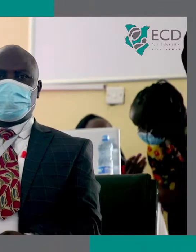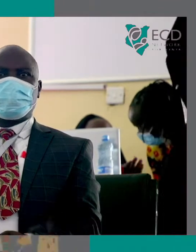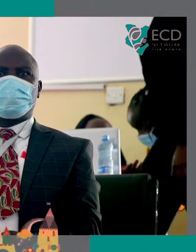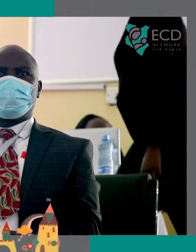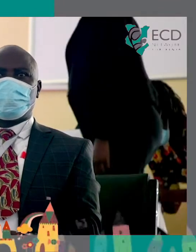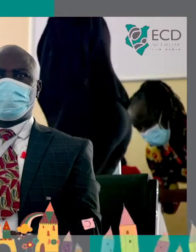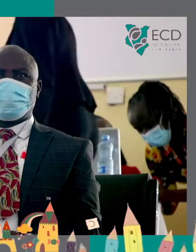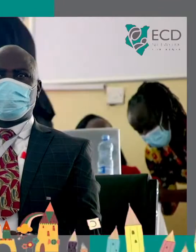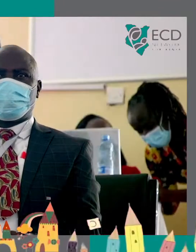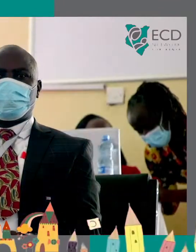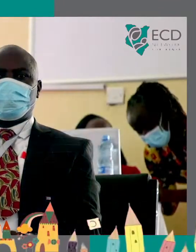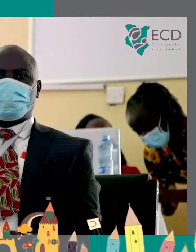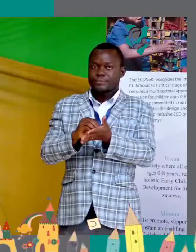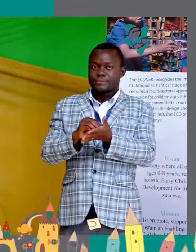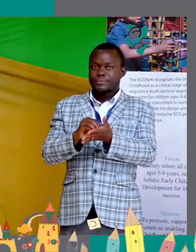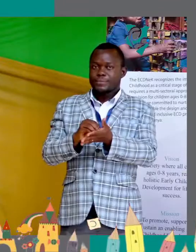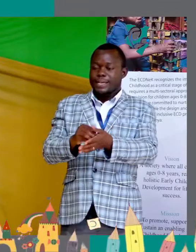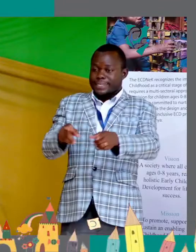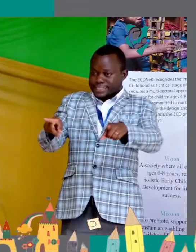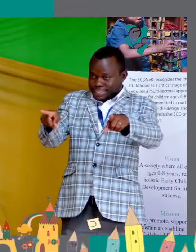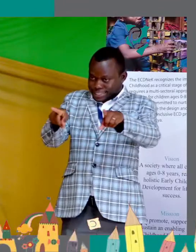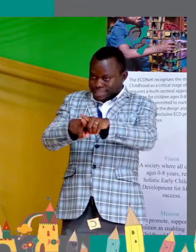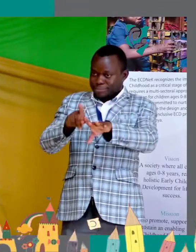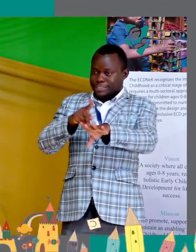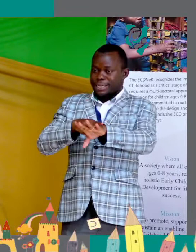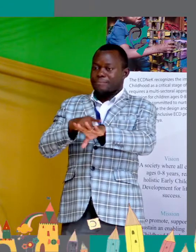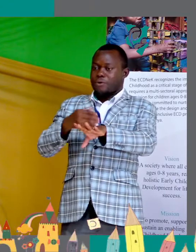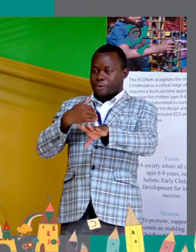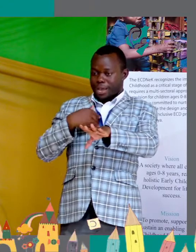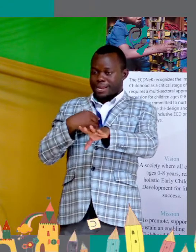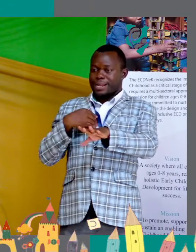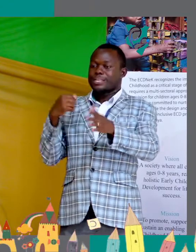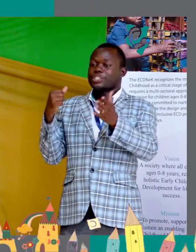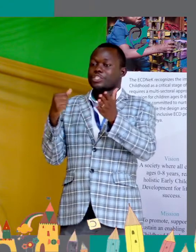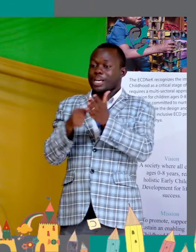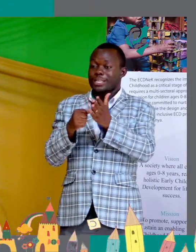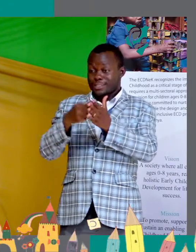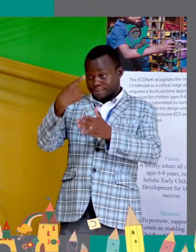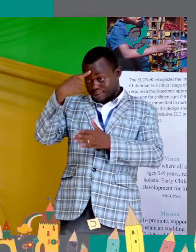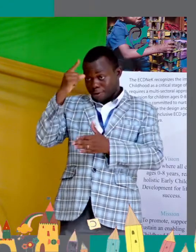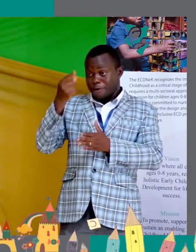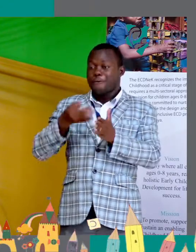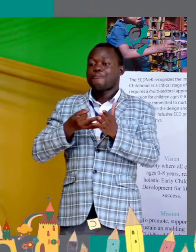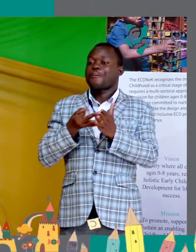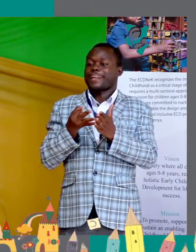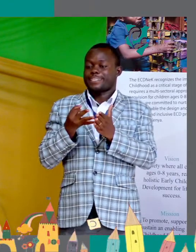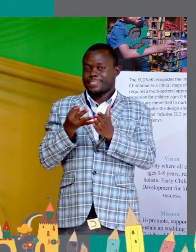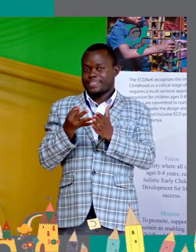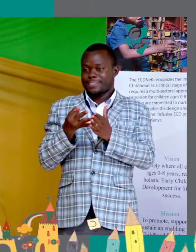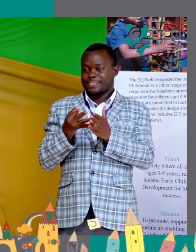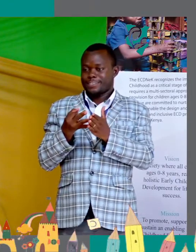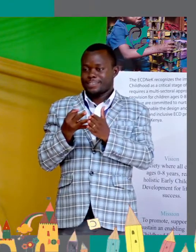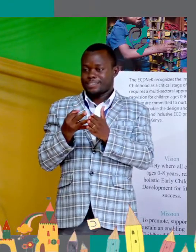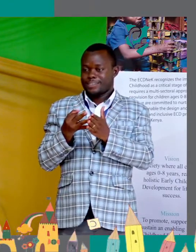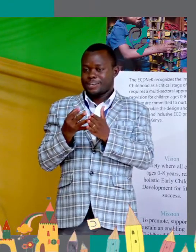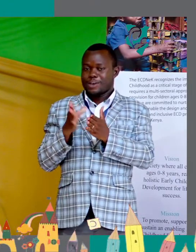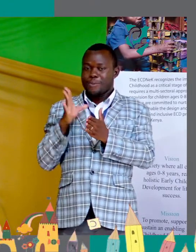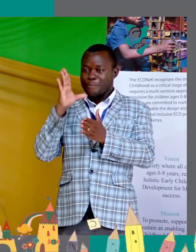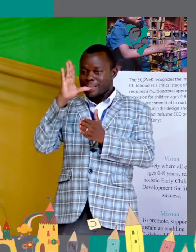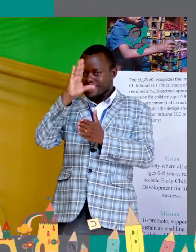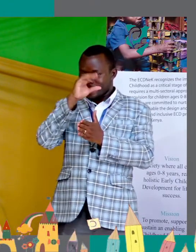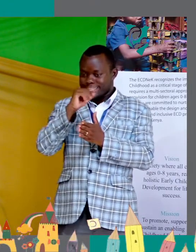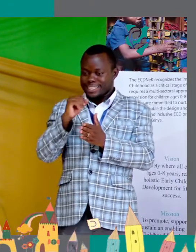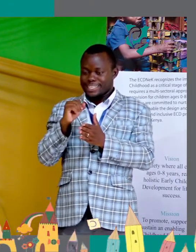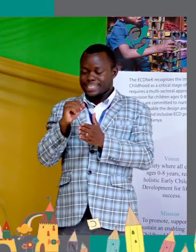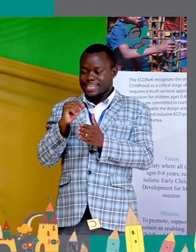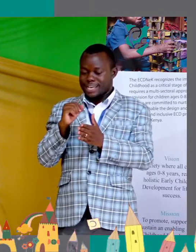on the contrary, this period has posed serious challenges, as I mentioned already. So lack of physical space